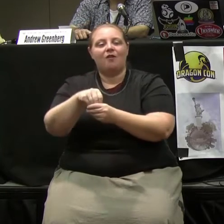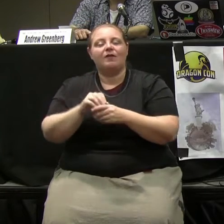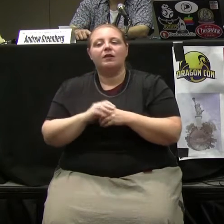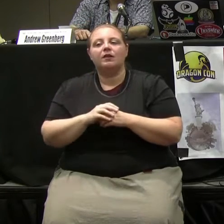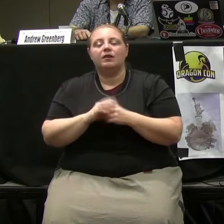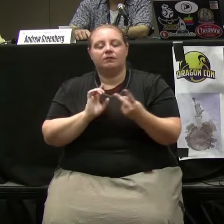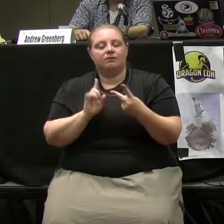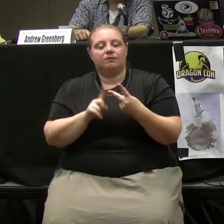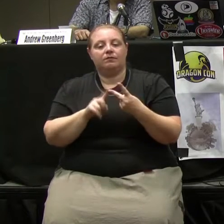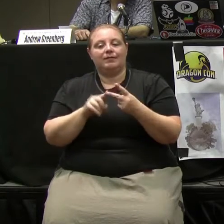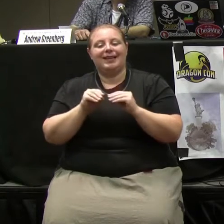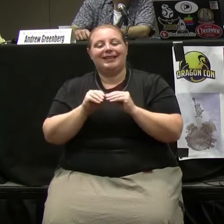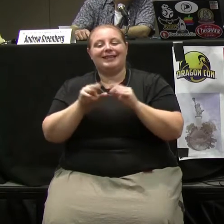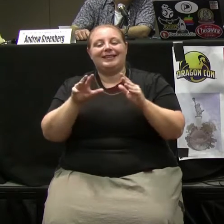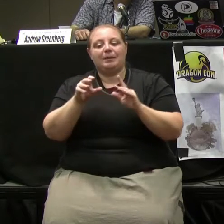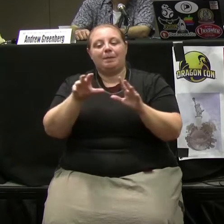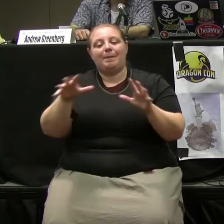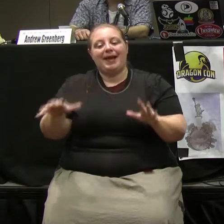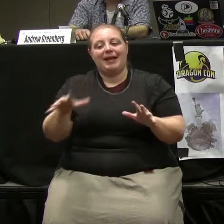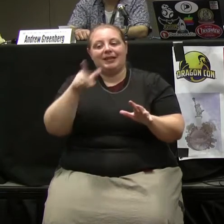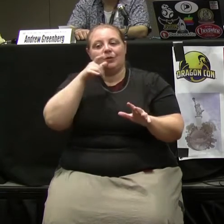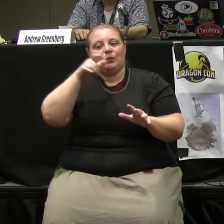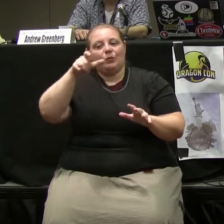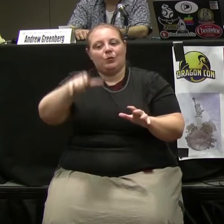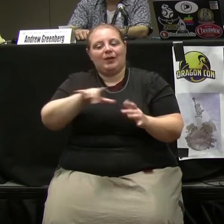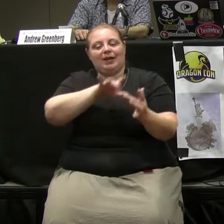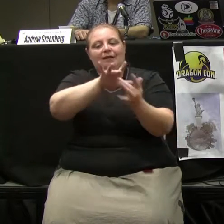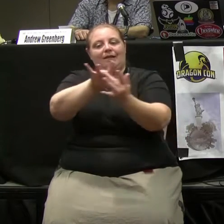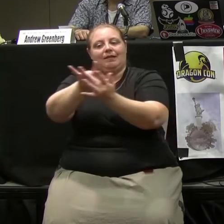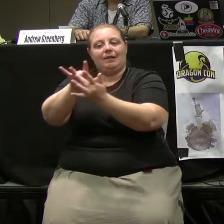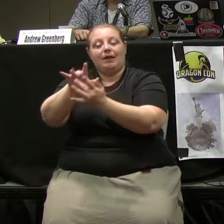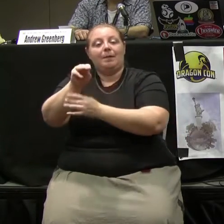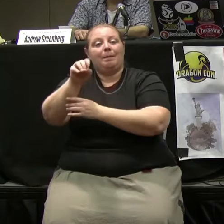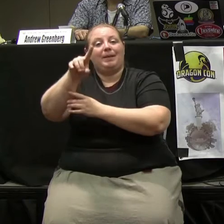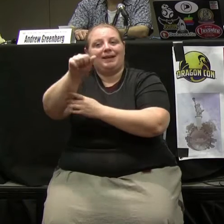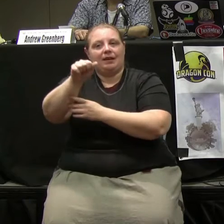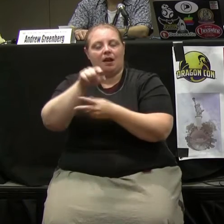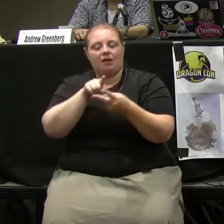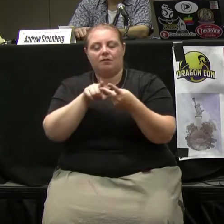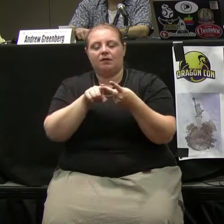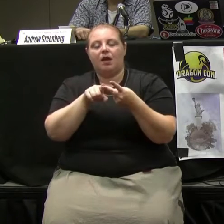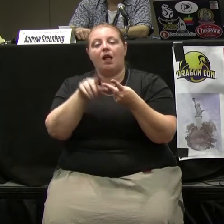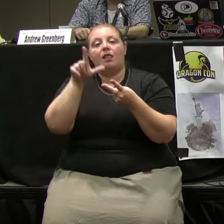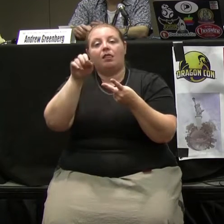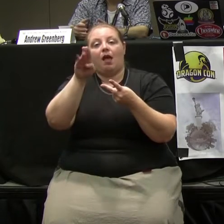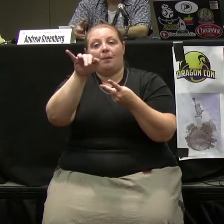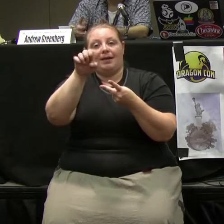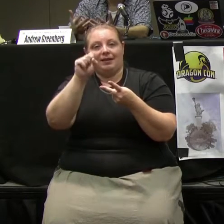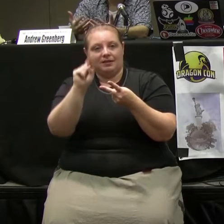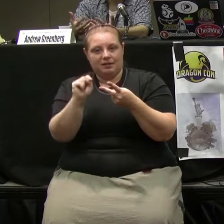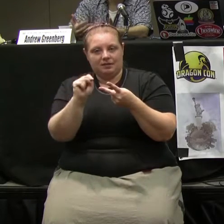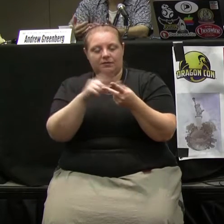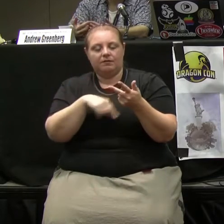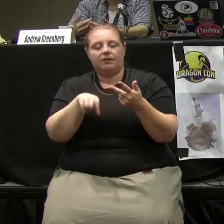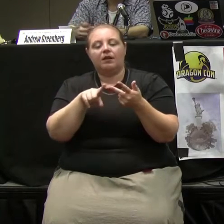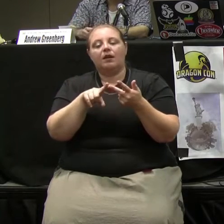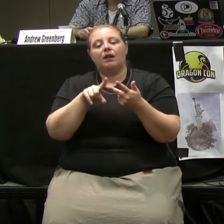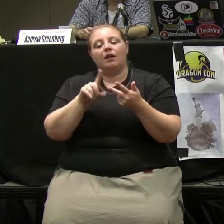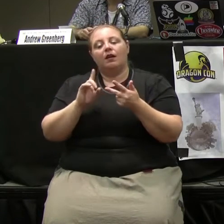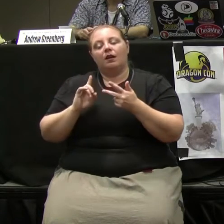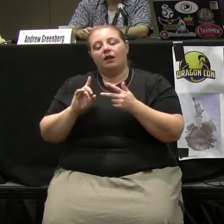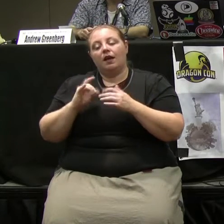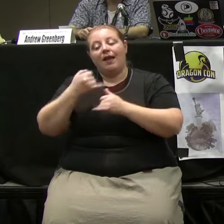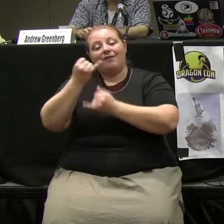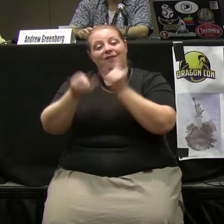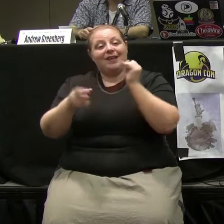Two is expanding your reach, hiring a lobbyist, getting media going along. And three is building an infrastructure for